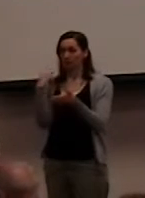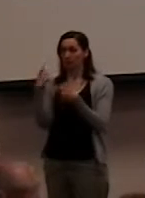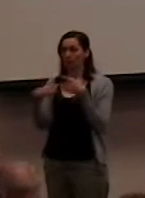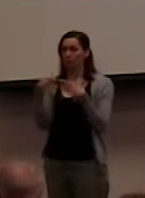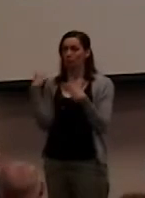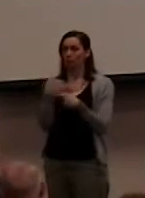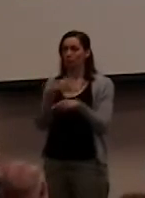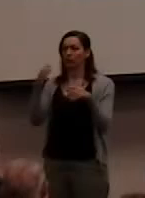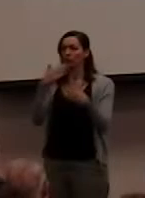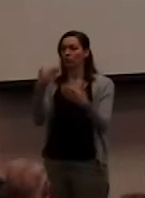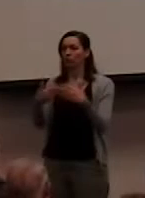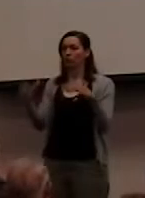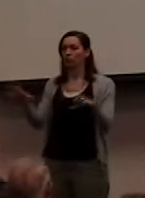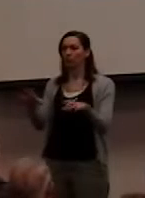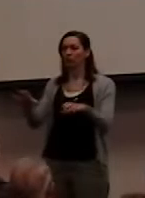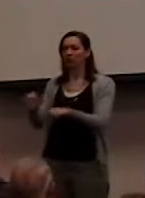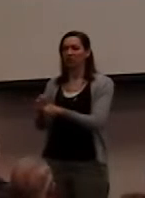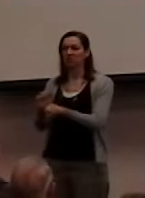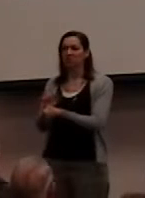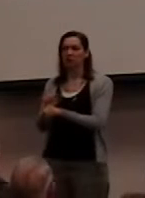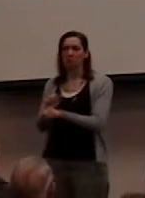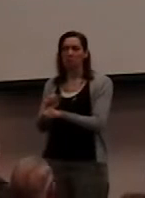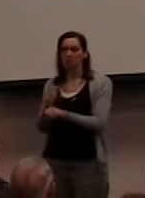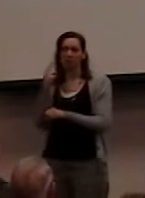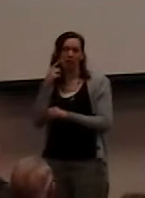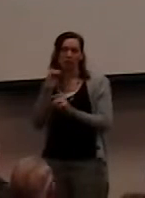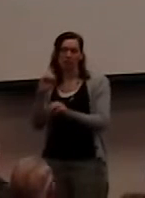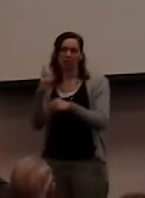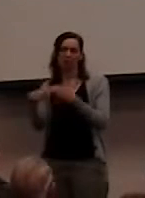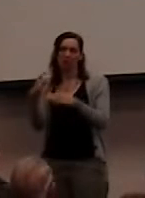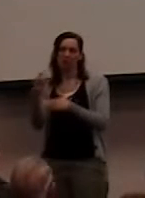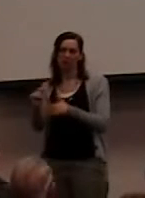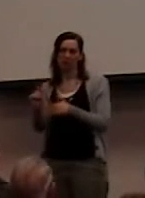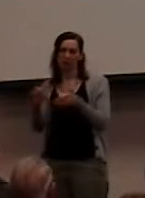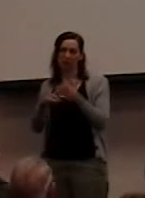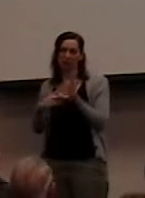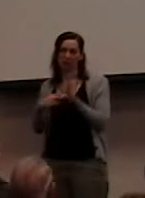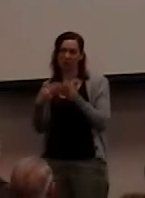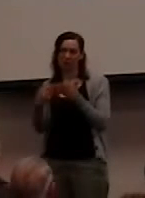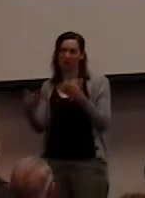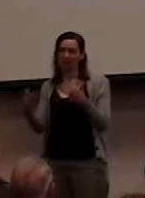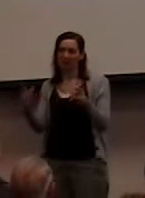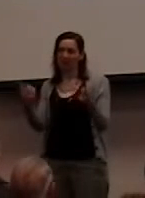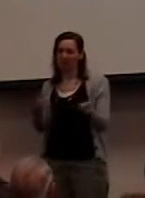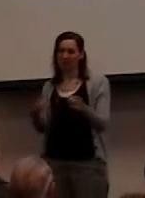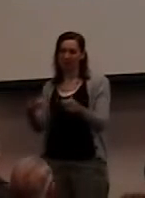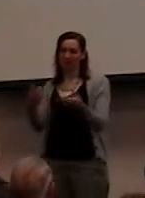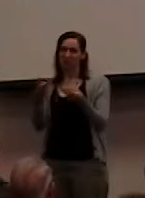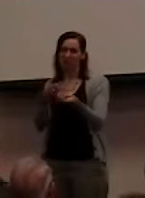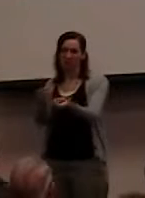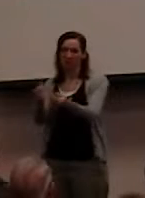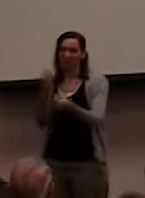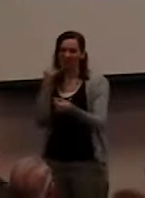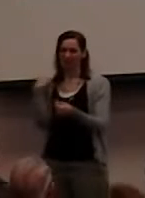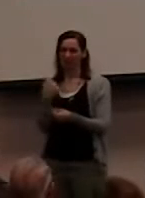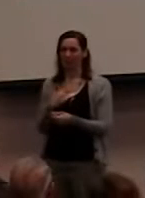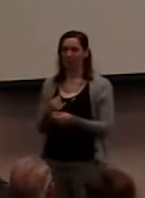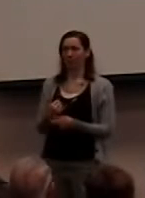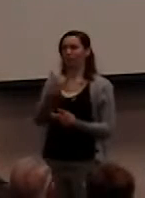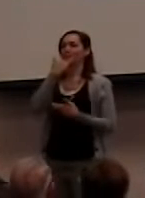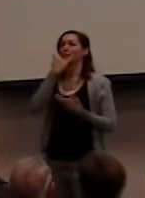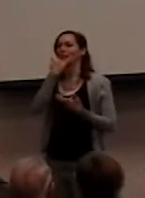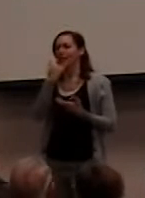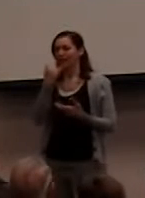job, nothing will be said or done, whereas if we foul up, yes, there will be a lot